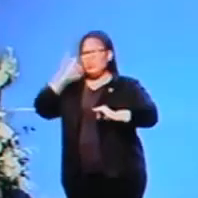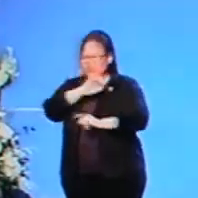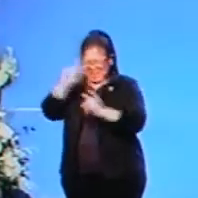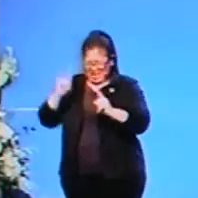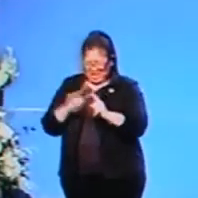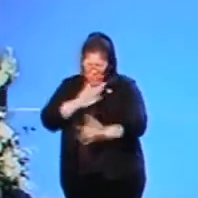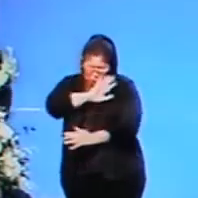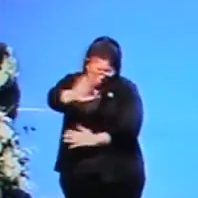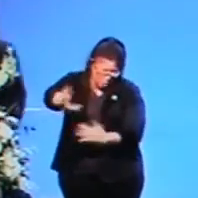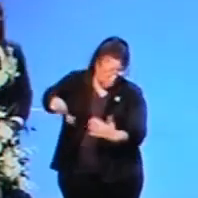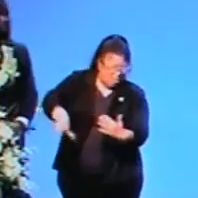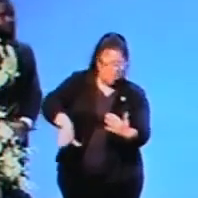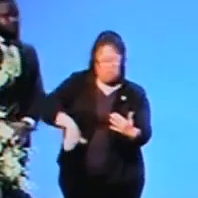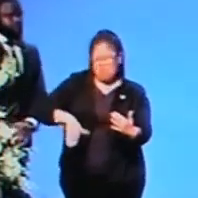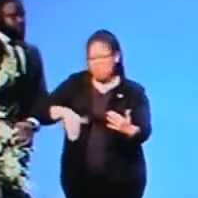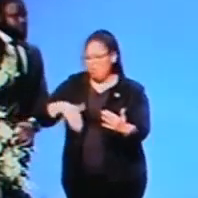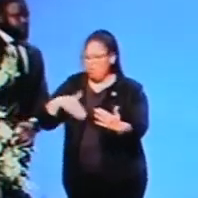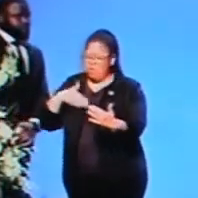When it's